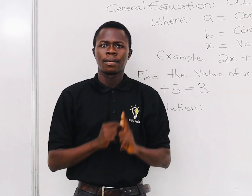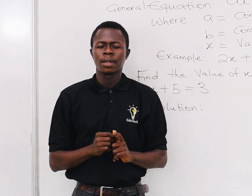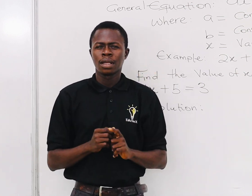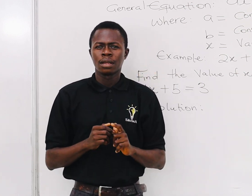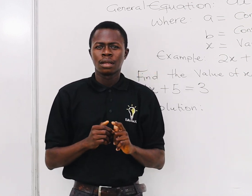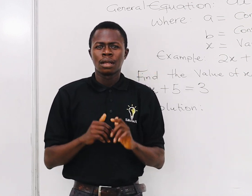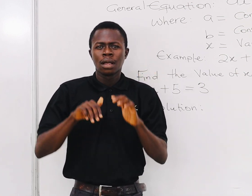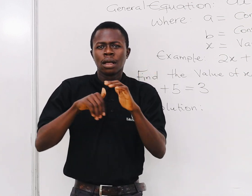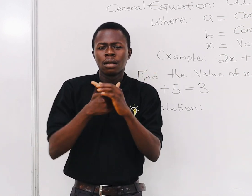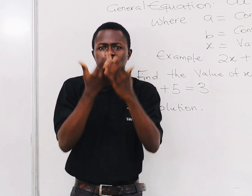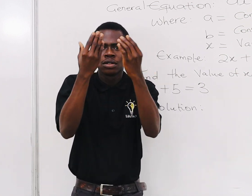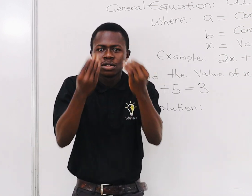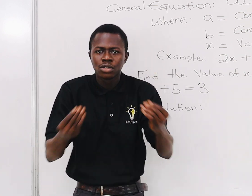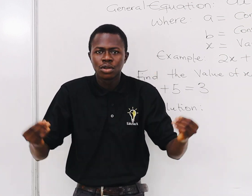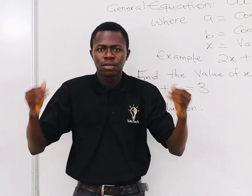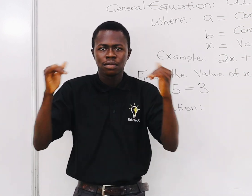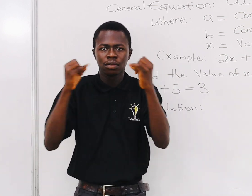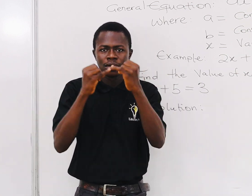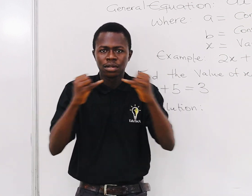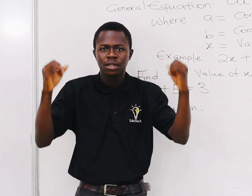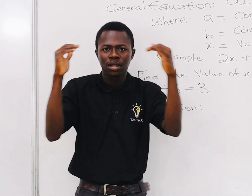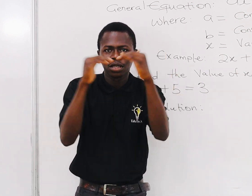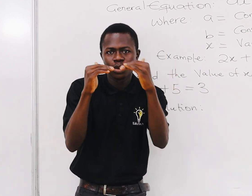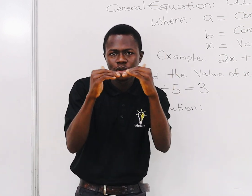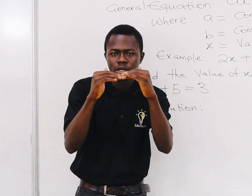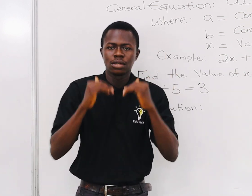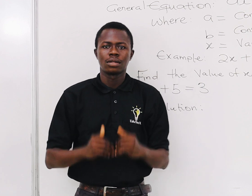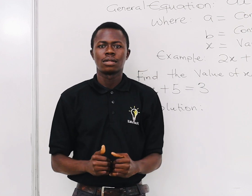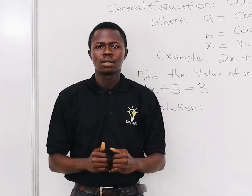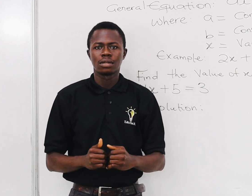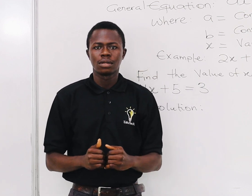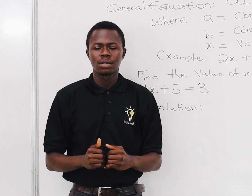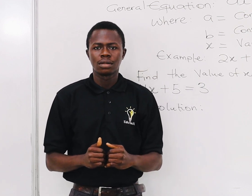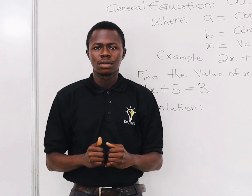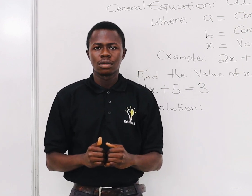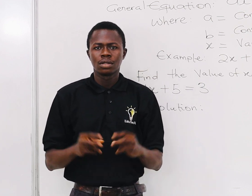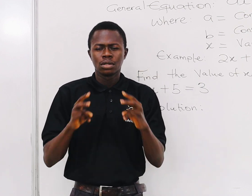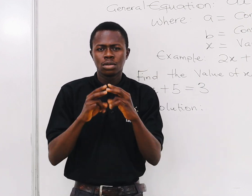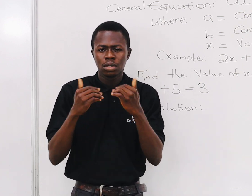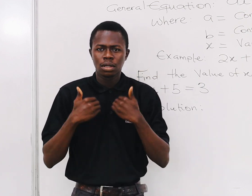Now the second item, how do we solve simple linear equations?